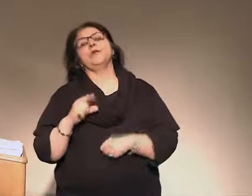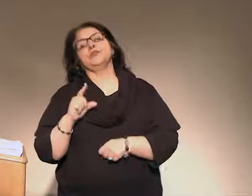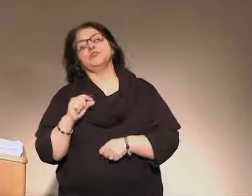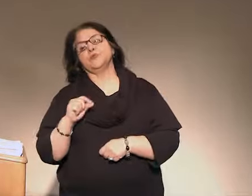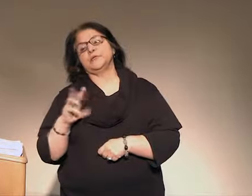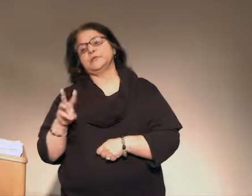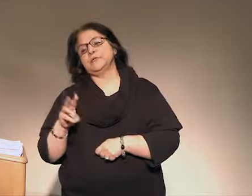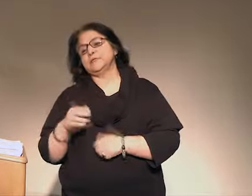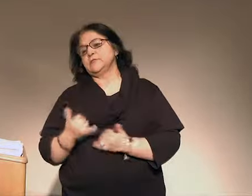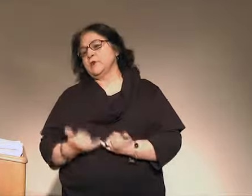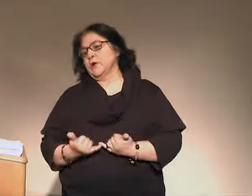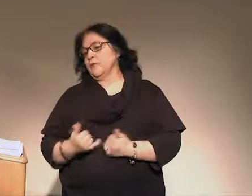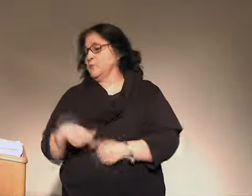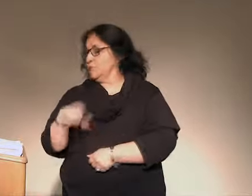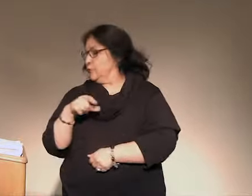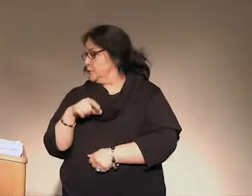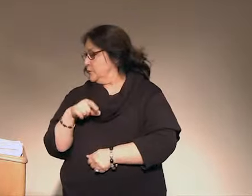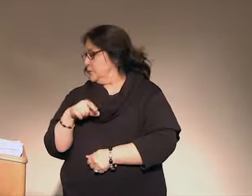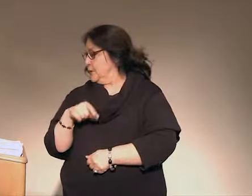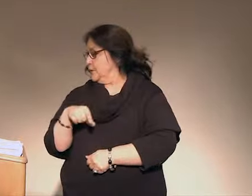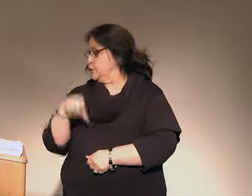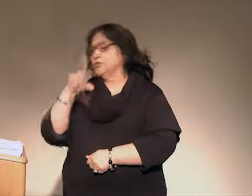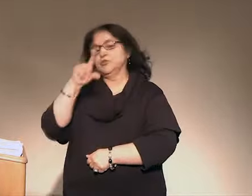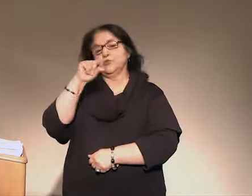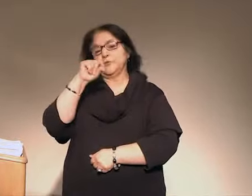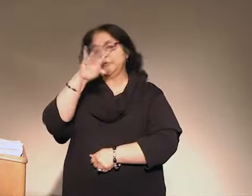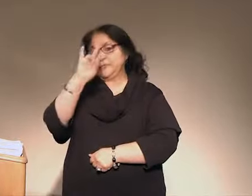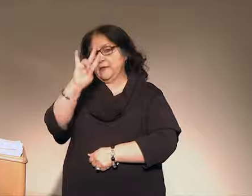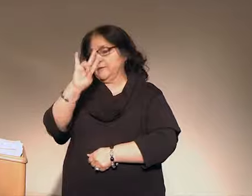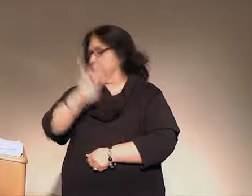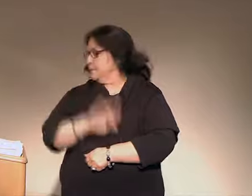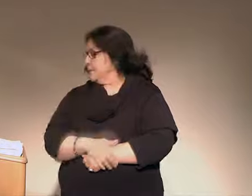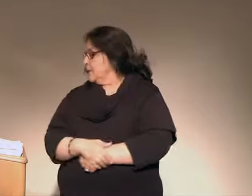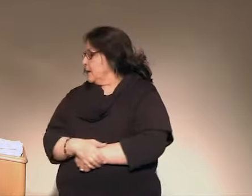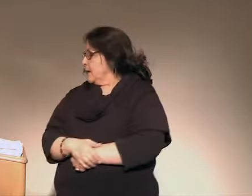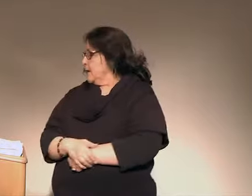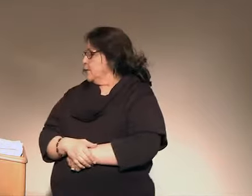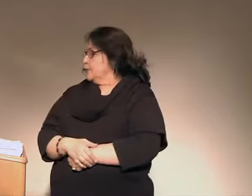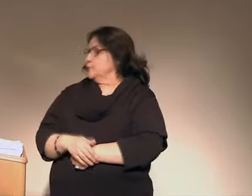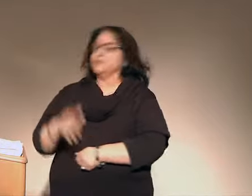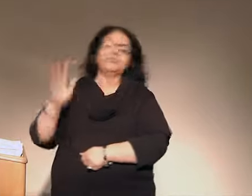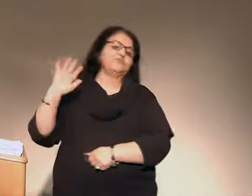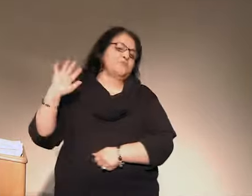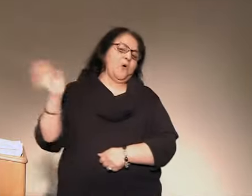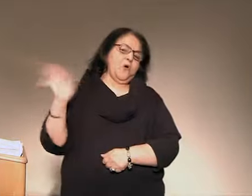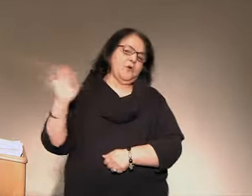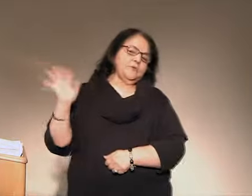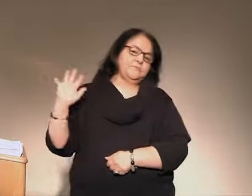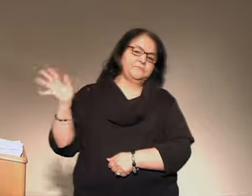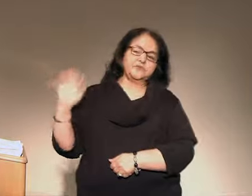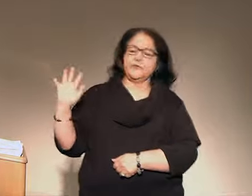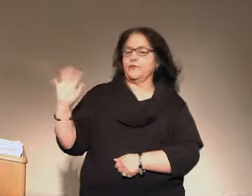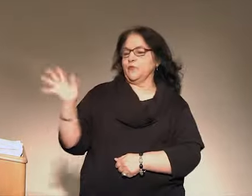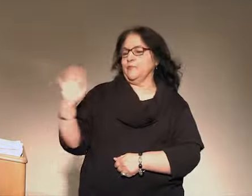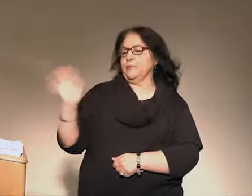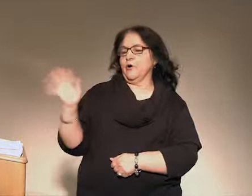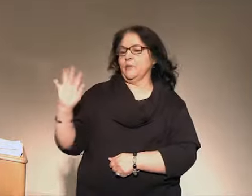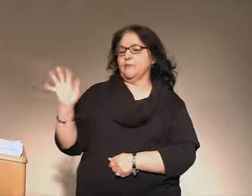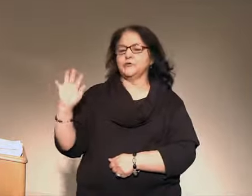page 26. So now we're going to learn page 27. And the first one is wrong. So if you have your open palm with your